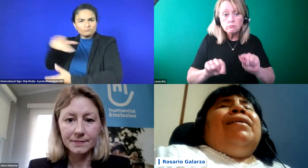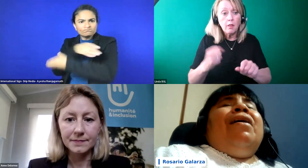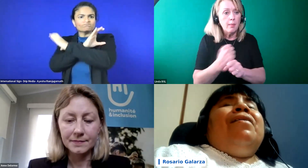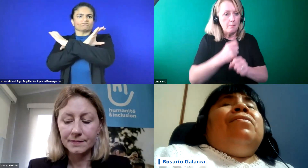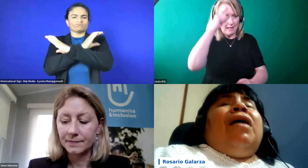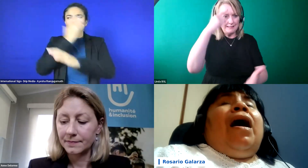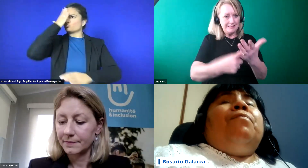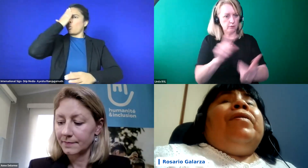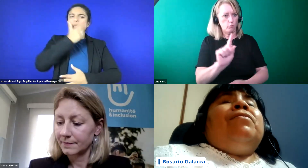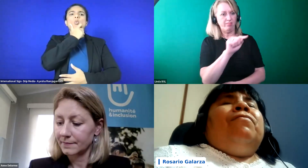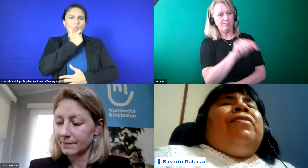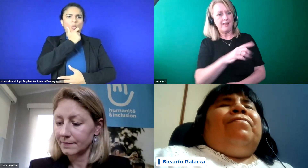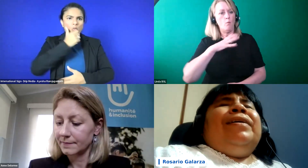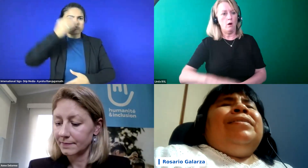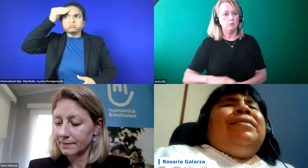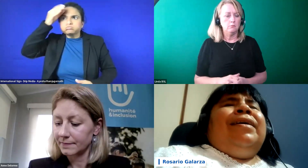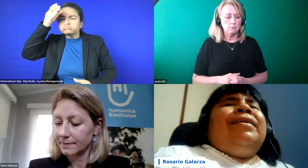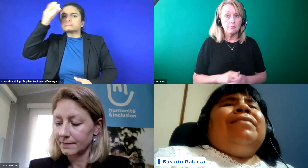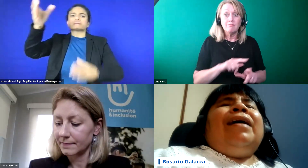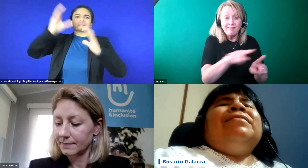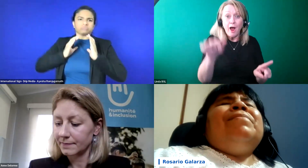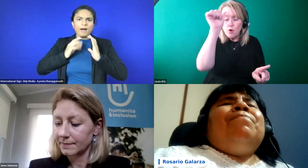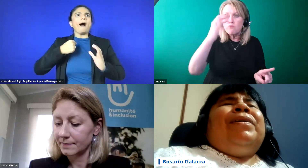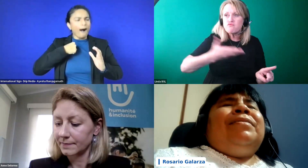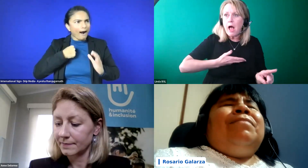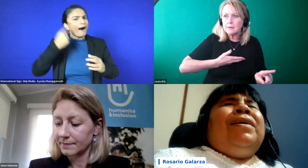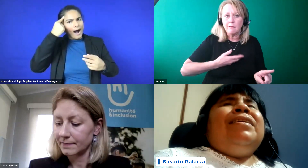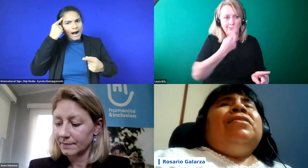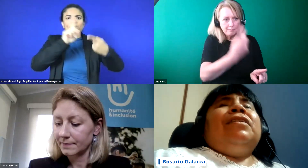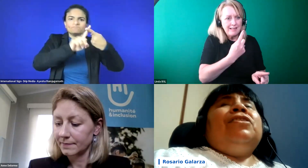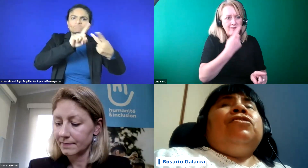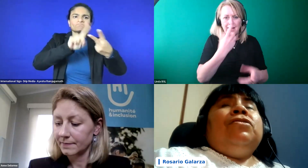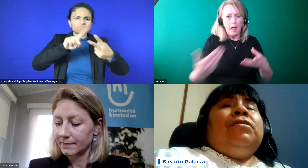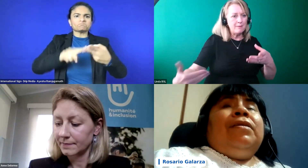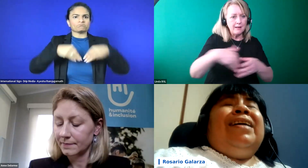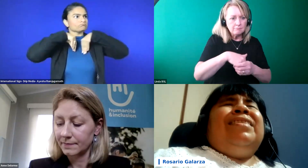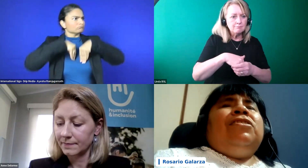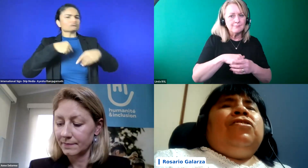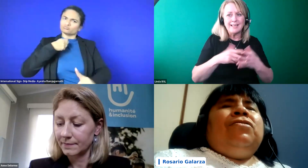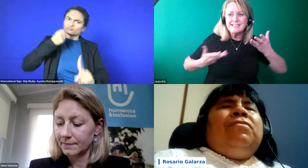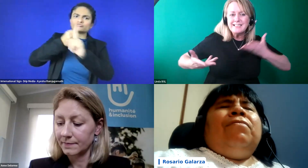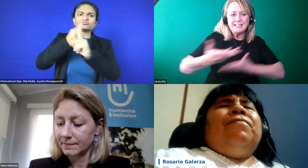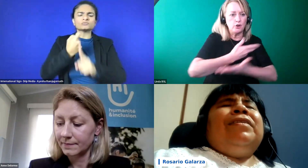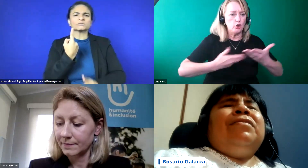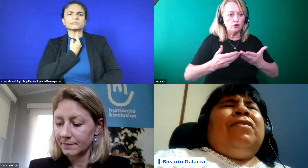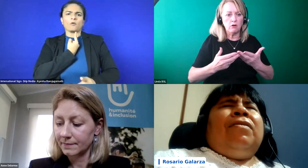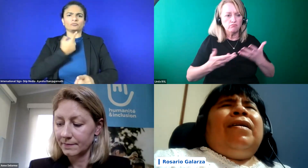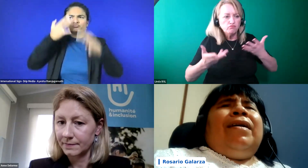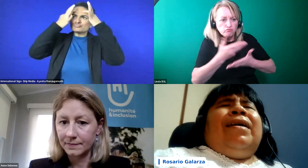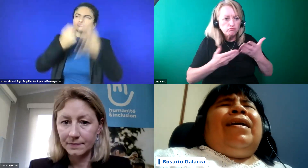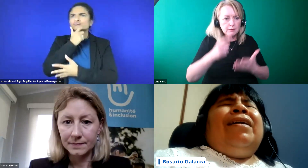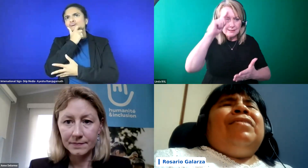When they are aware of their rights, they can actively participate in discussions and decisions reflecting